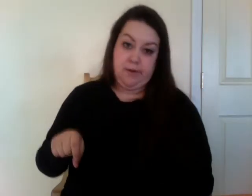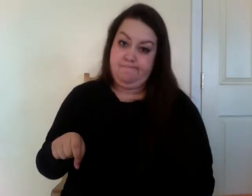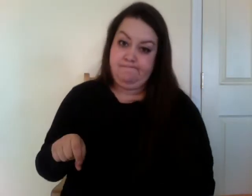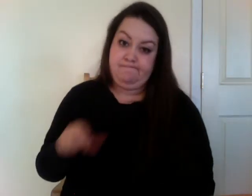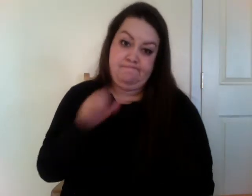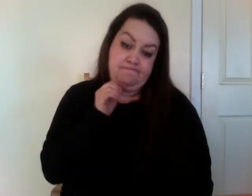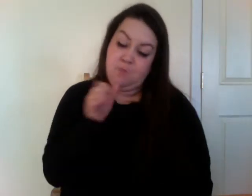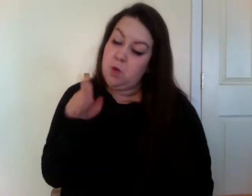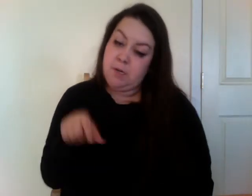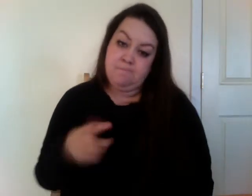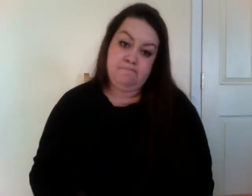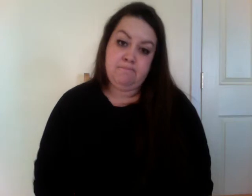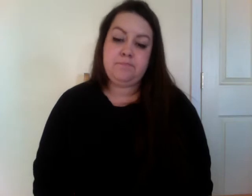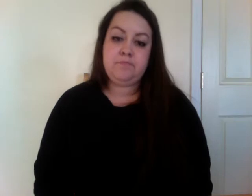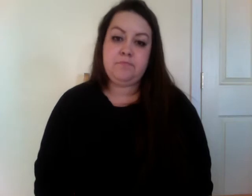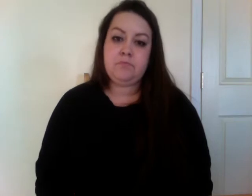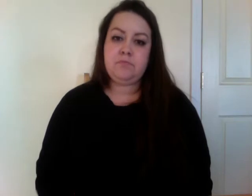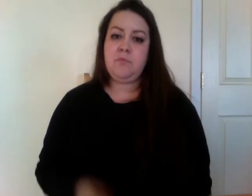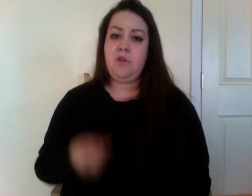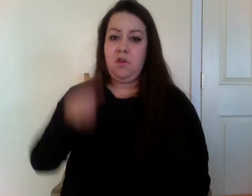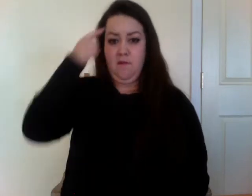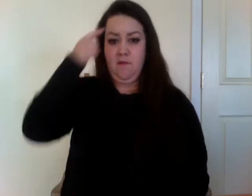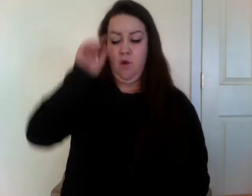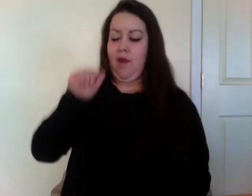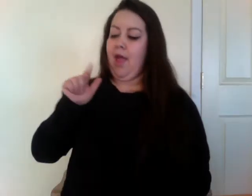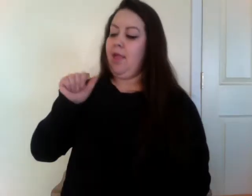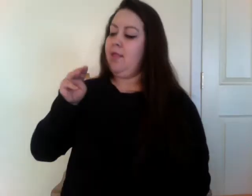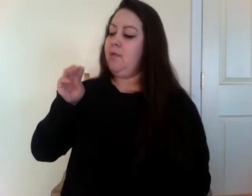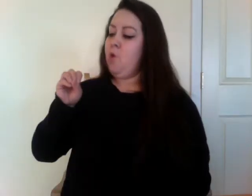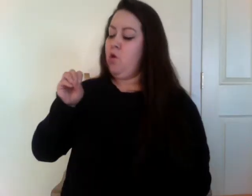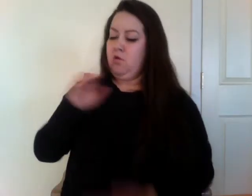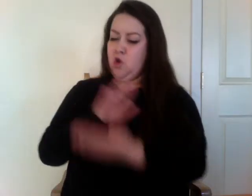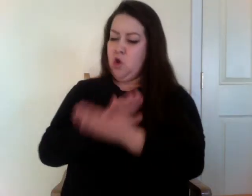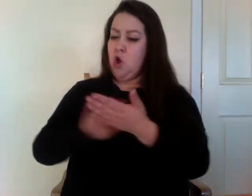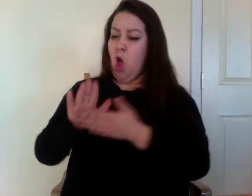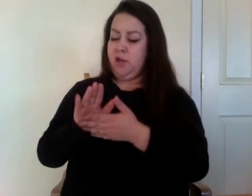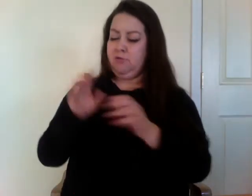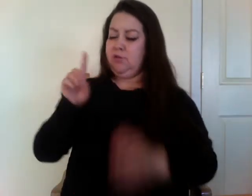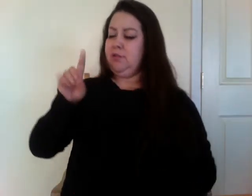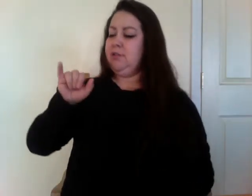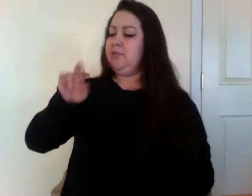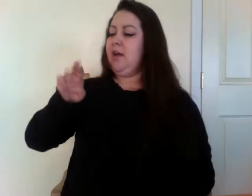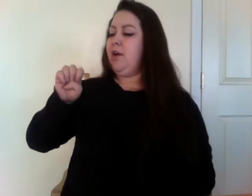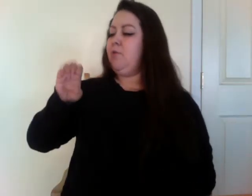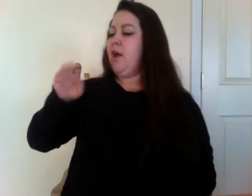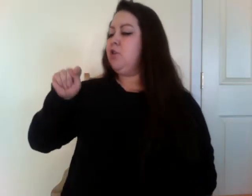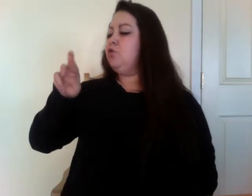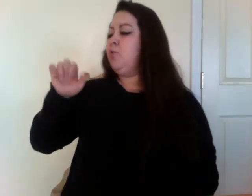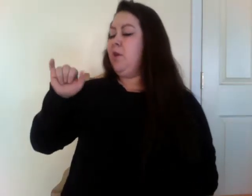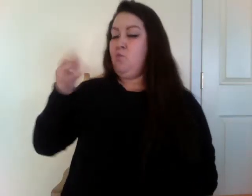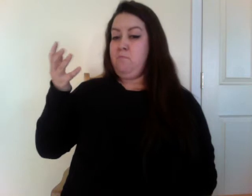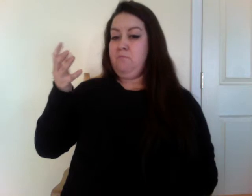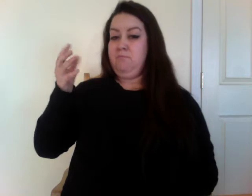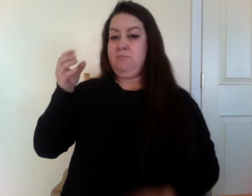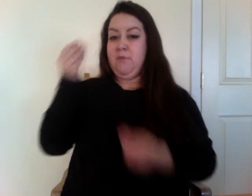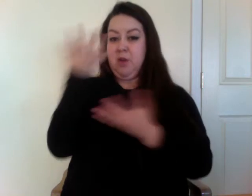Records Office. For the Alamo colleges, what we consider directory information is the student's name, the student's major, dates